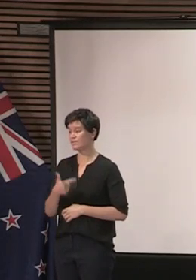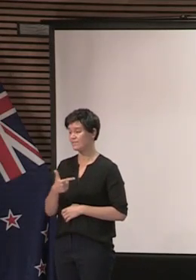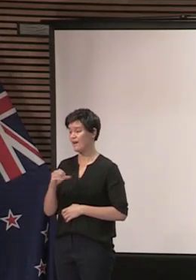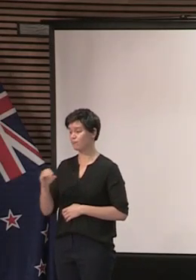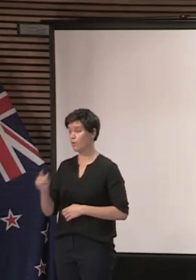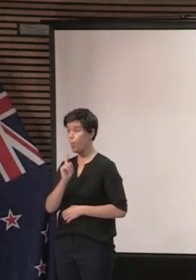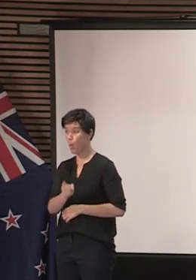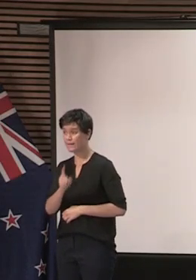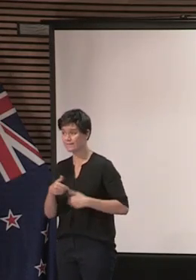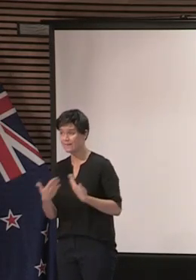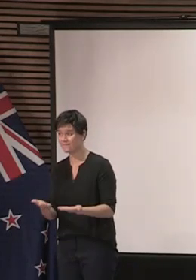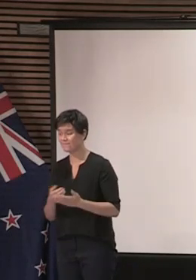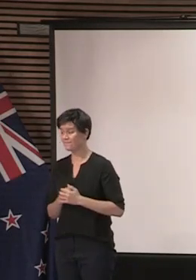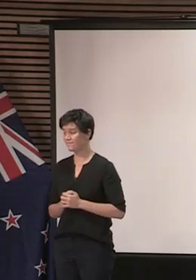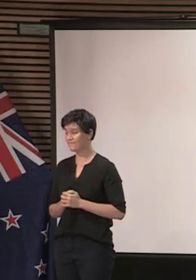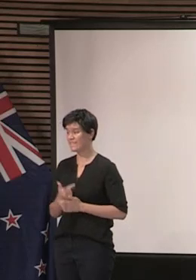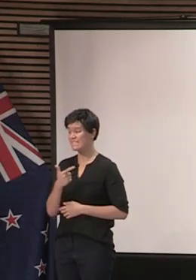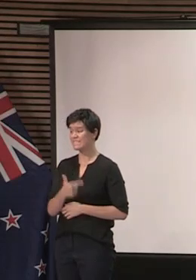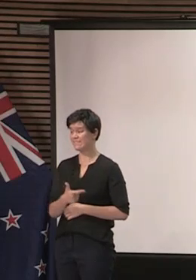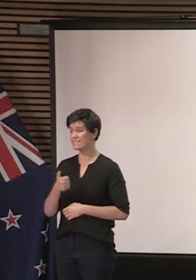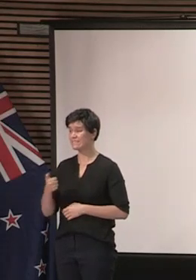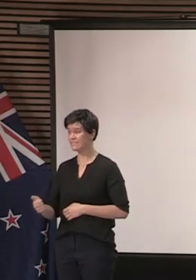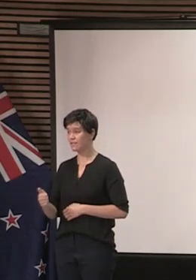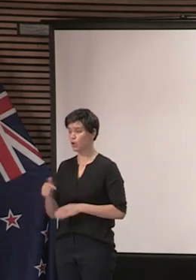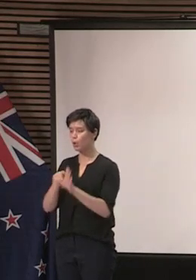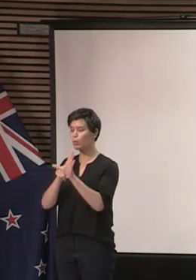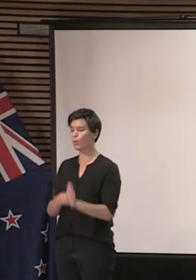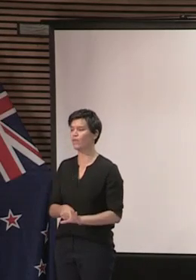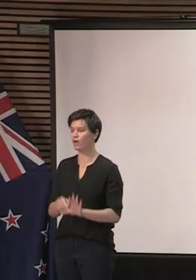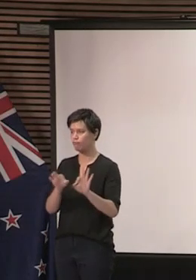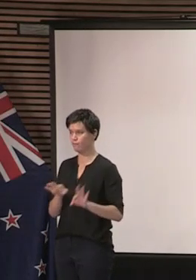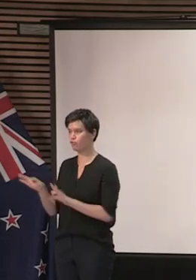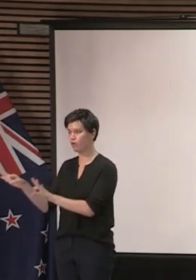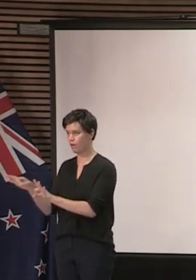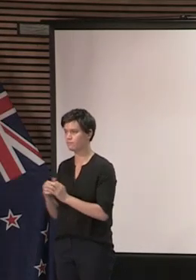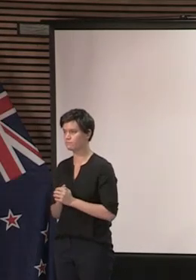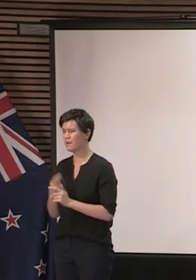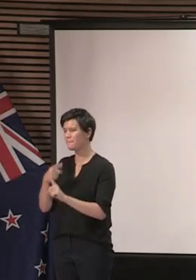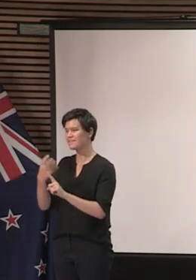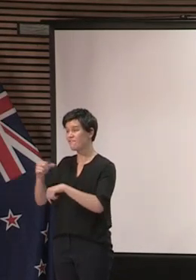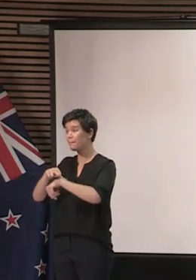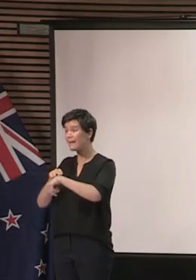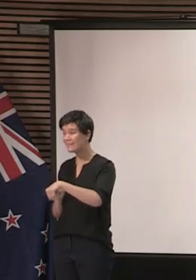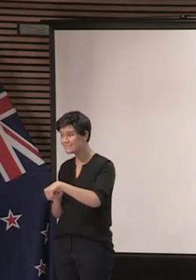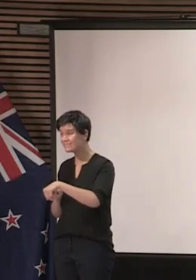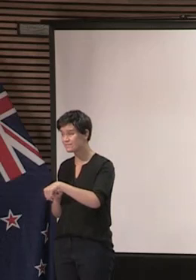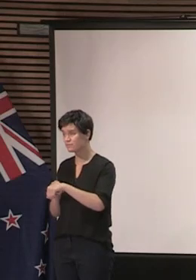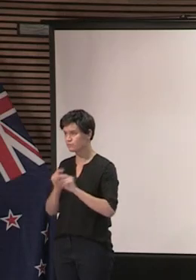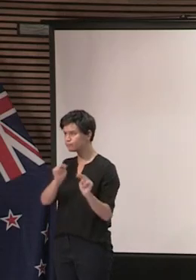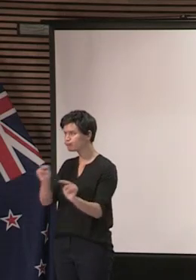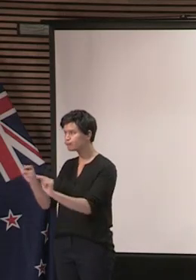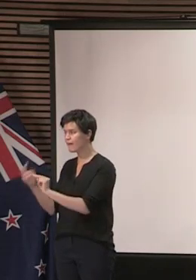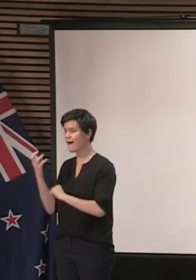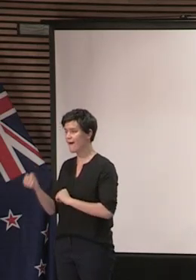referrals. Also important to note that we've had, of course, a number of prevention patrols. So between the 16th and 18th of